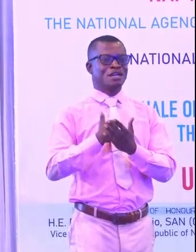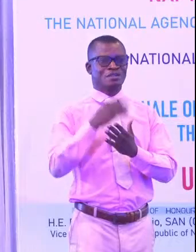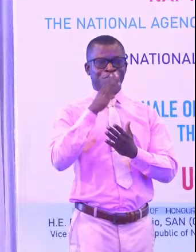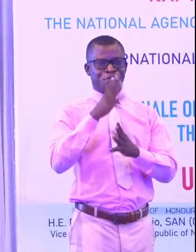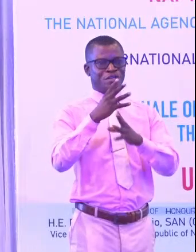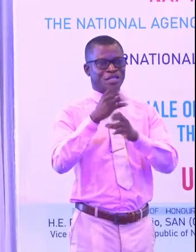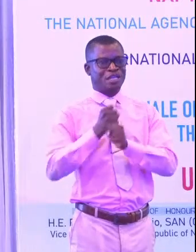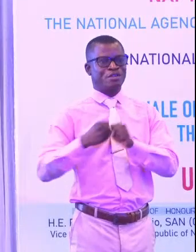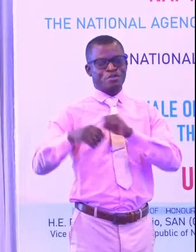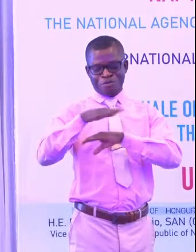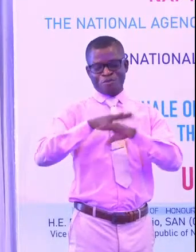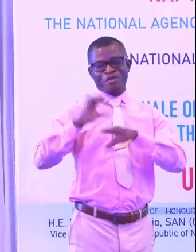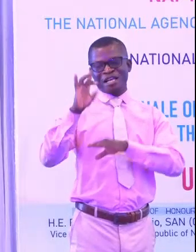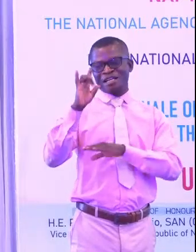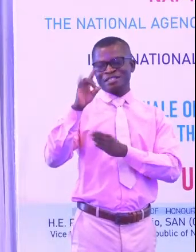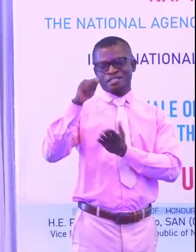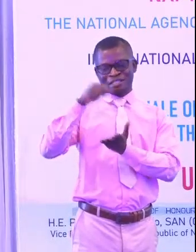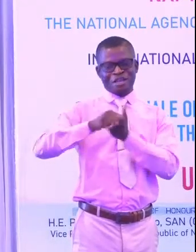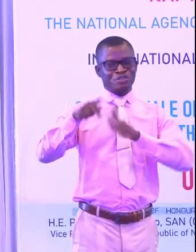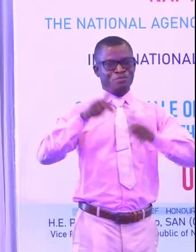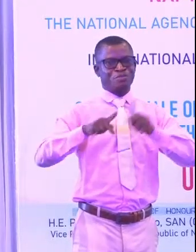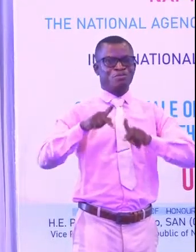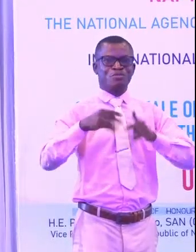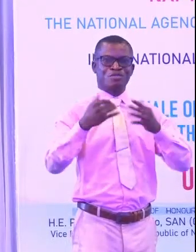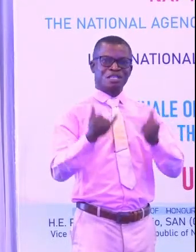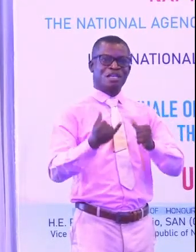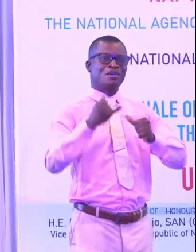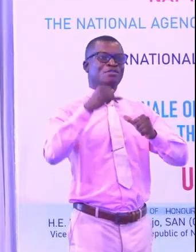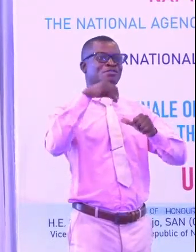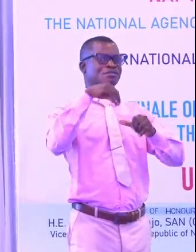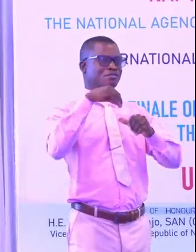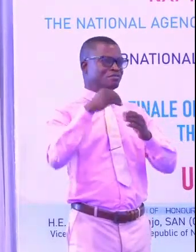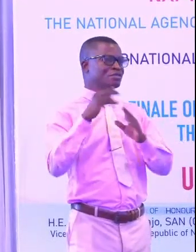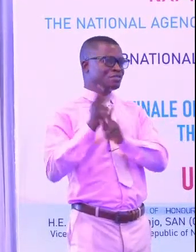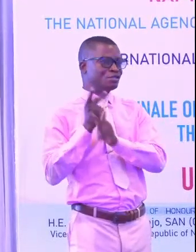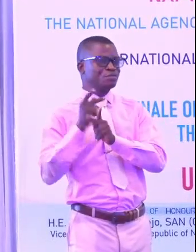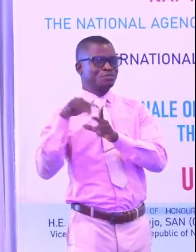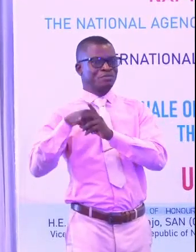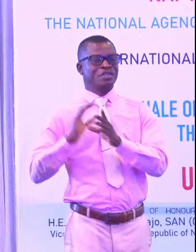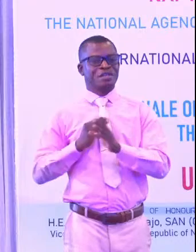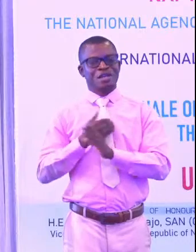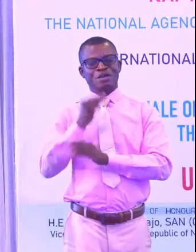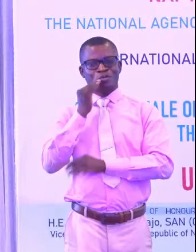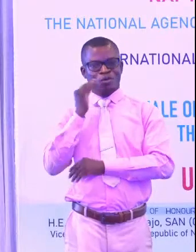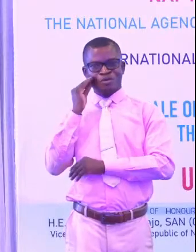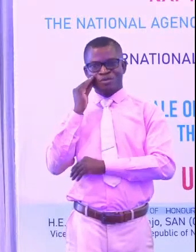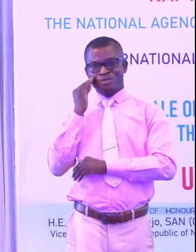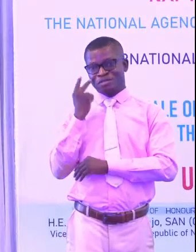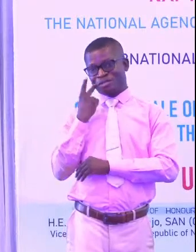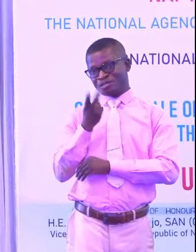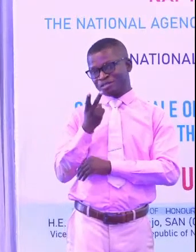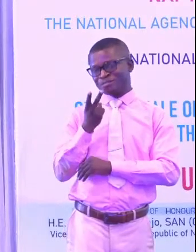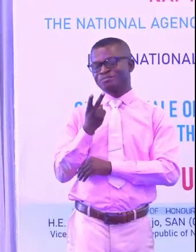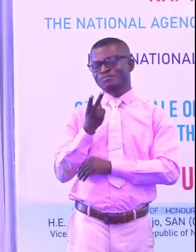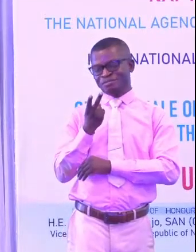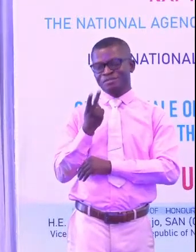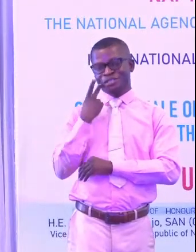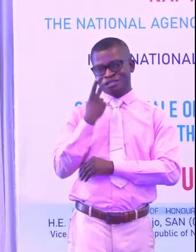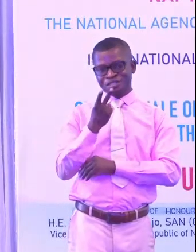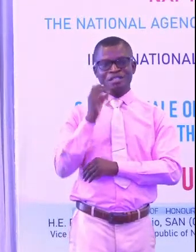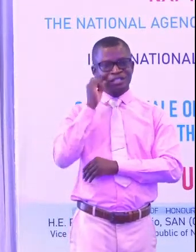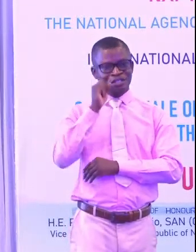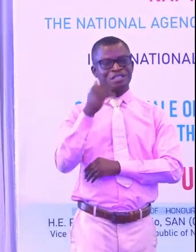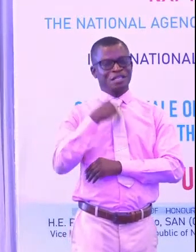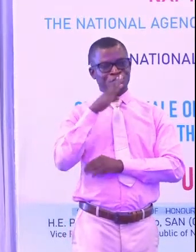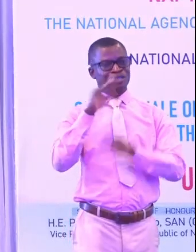Over 18,000 people have been helped in our facilities. And she has also, of course, you know that she has also been